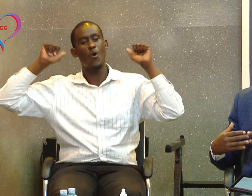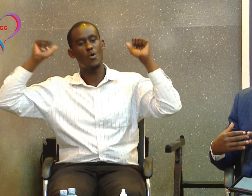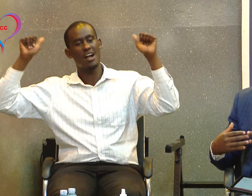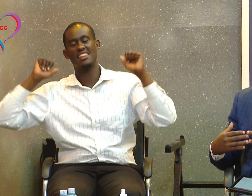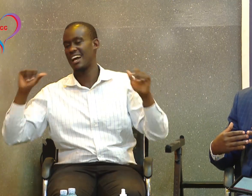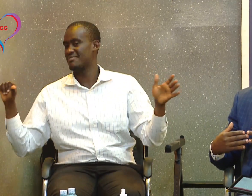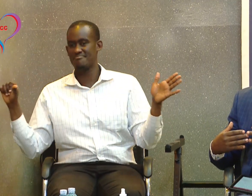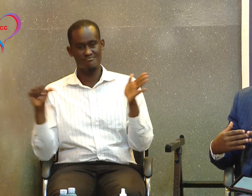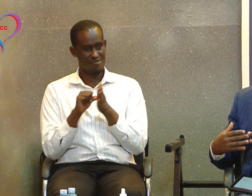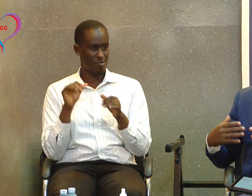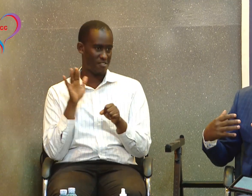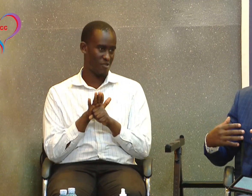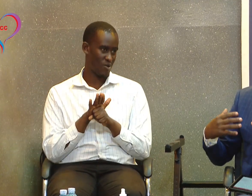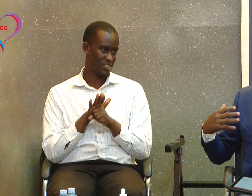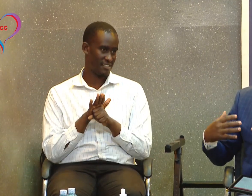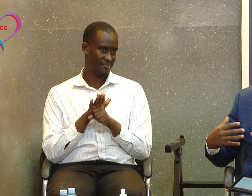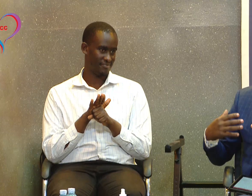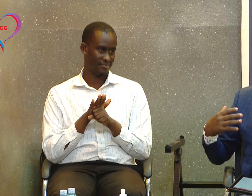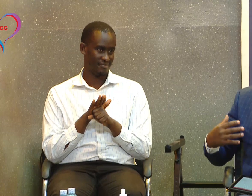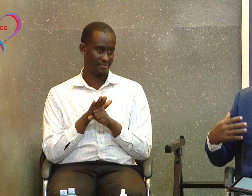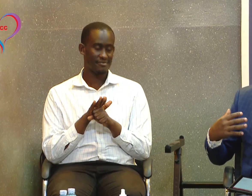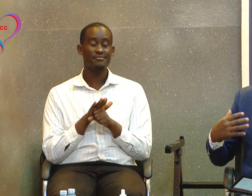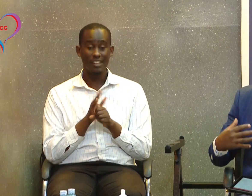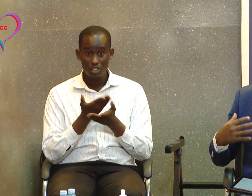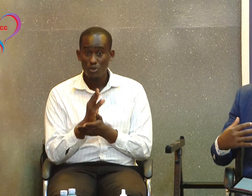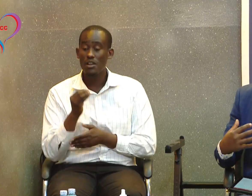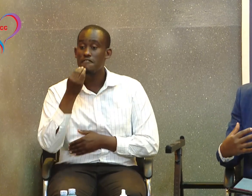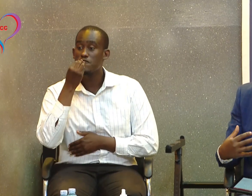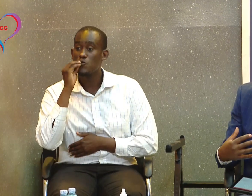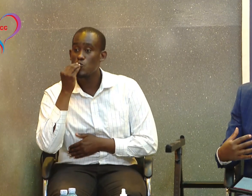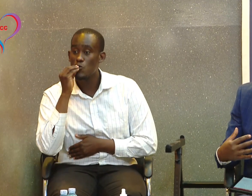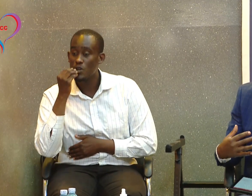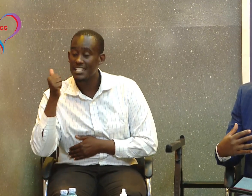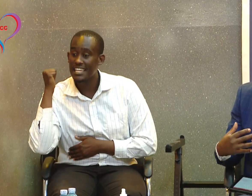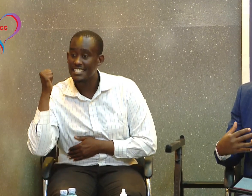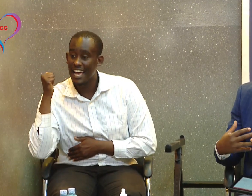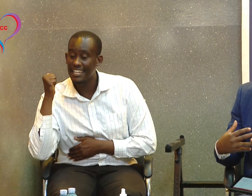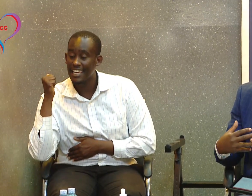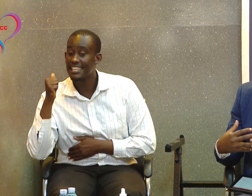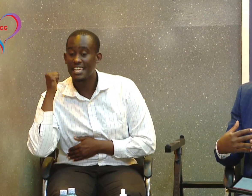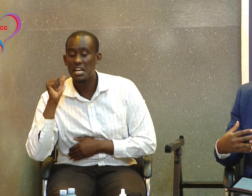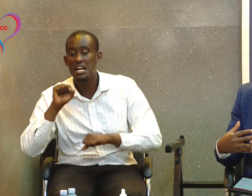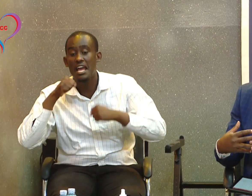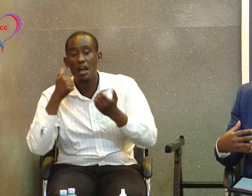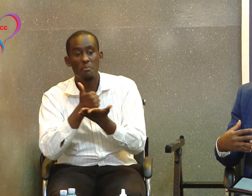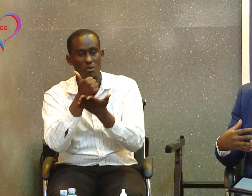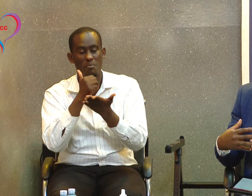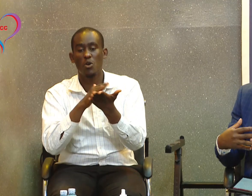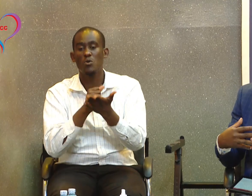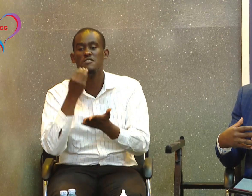The food of yesterday does not help you today, it is feces. So